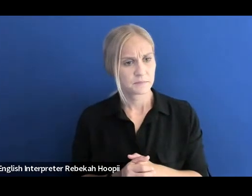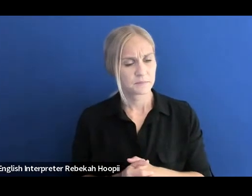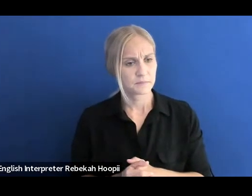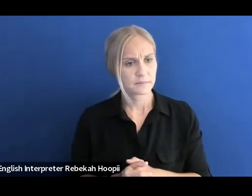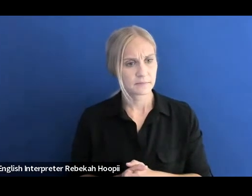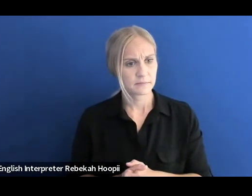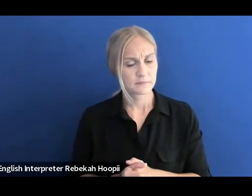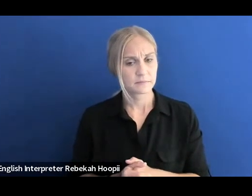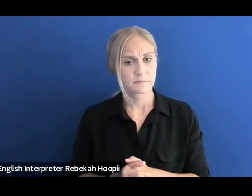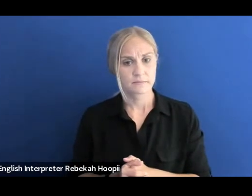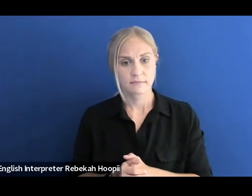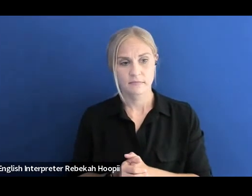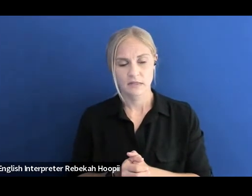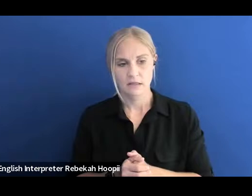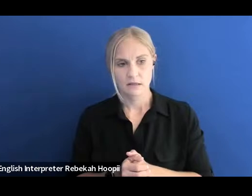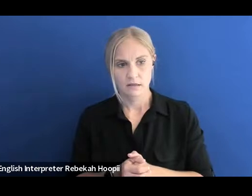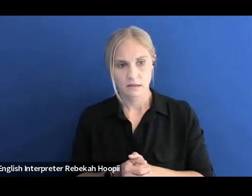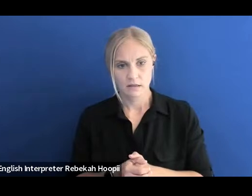okay.